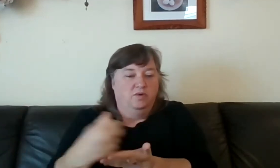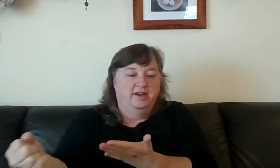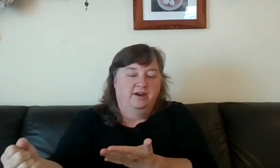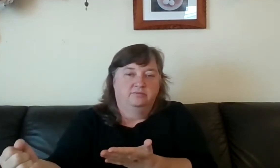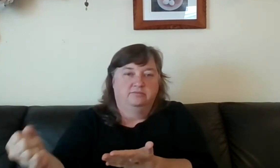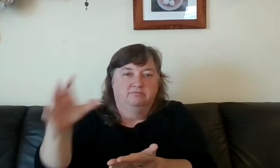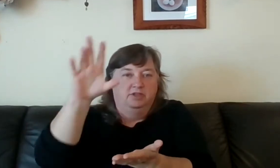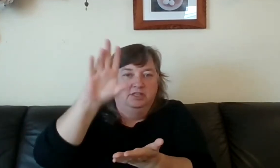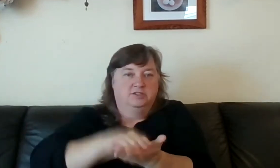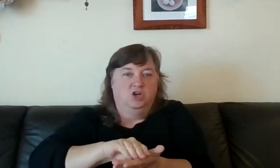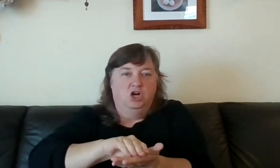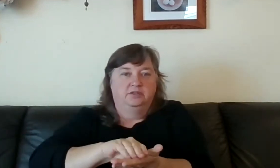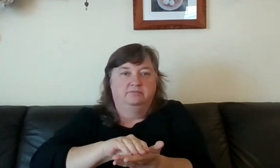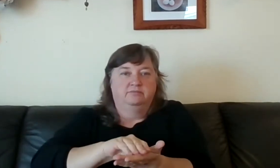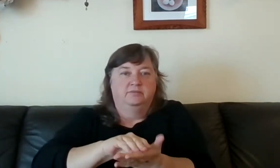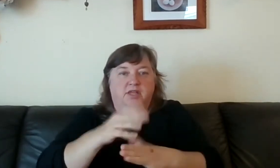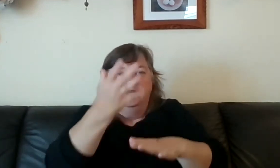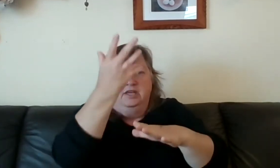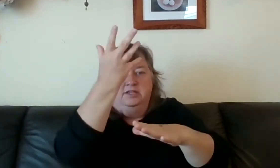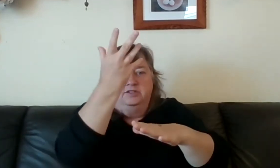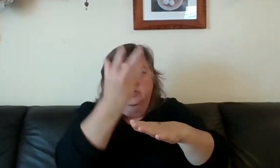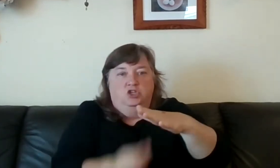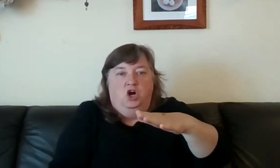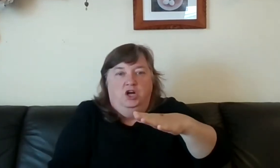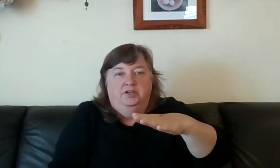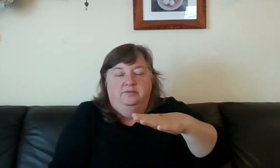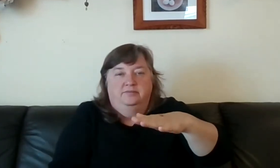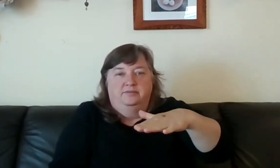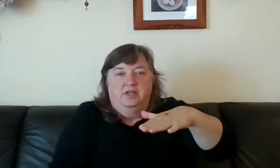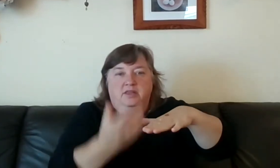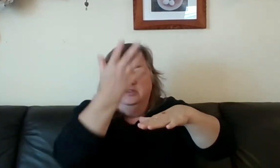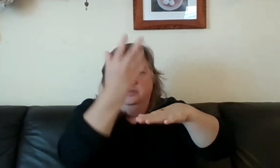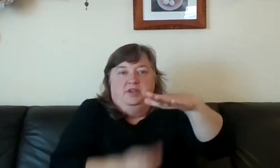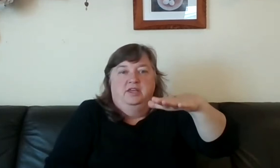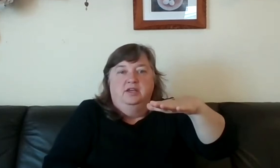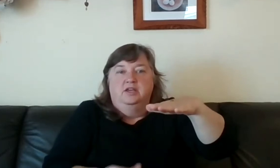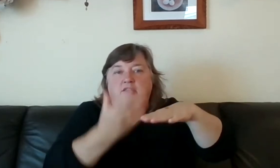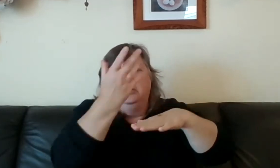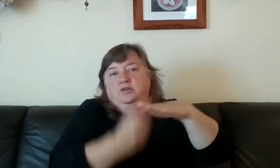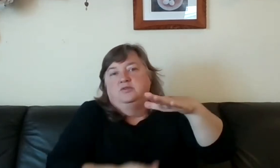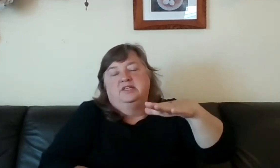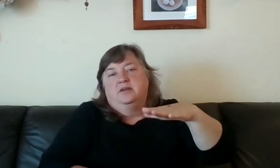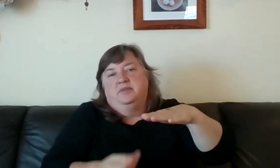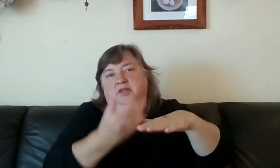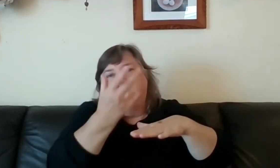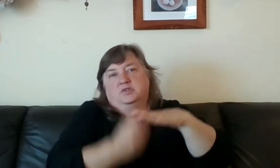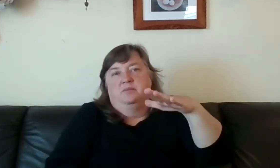Ran out. It's gone. It's gone. This would be losing something. Something